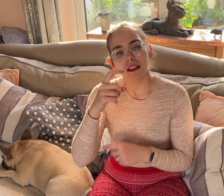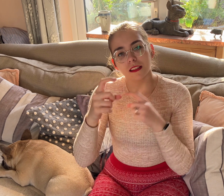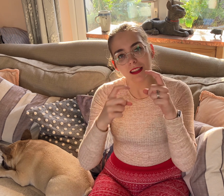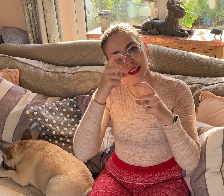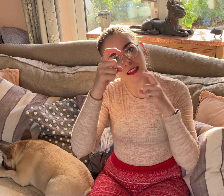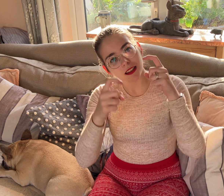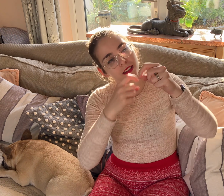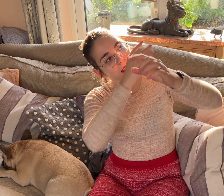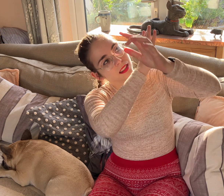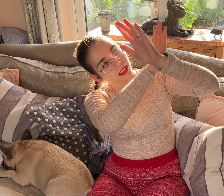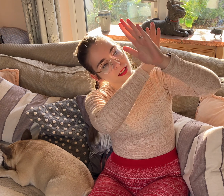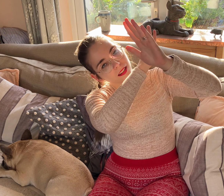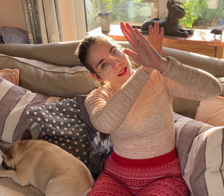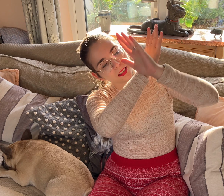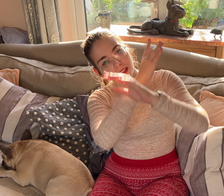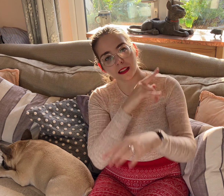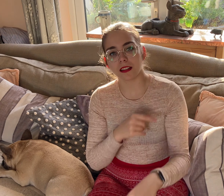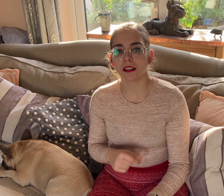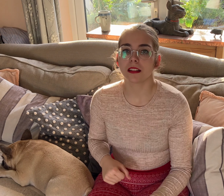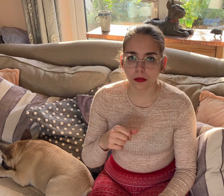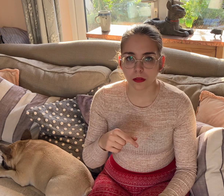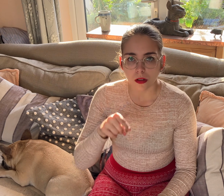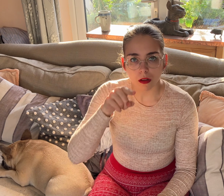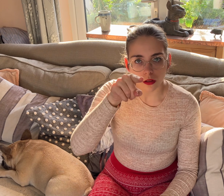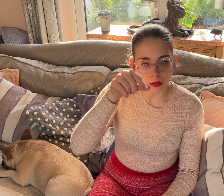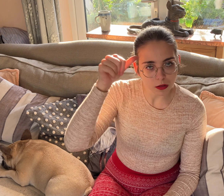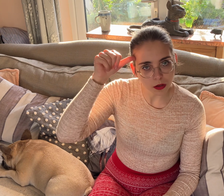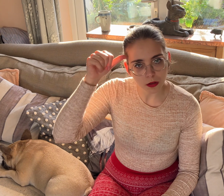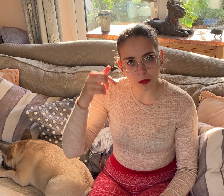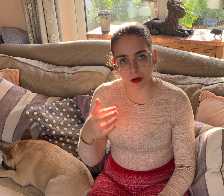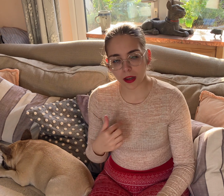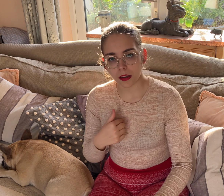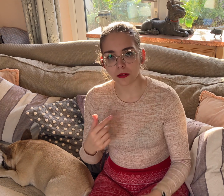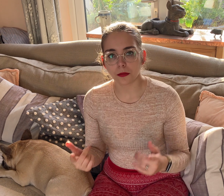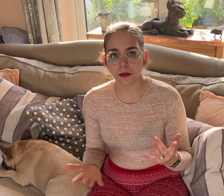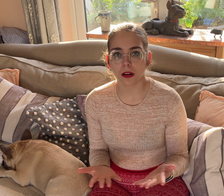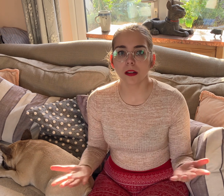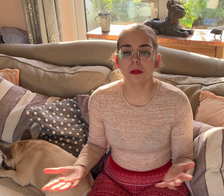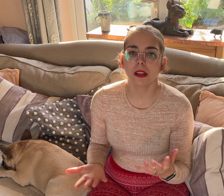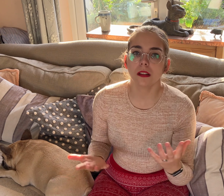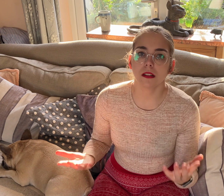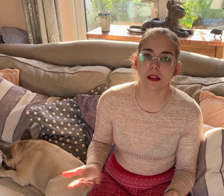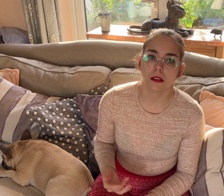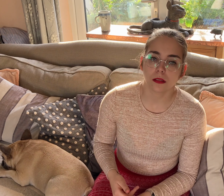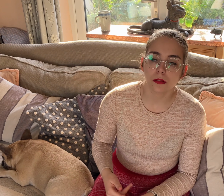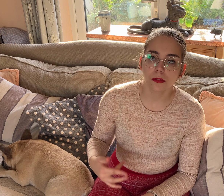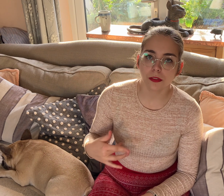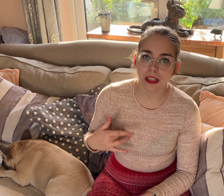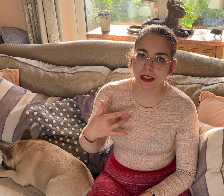Seeking and hiding. You know where to find me. Yeah, feeling.